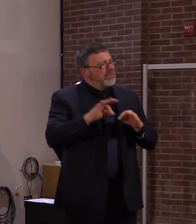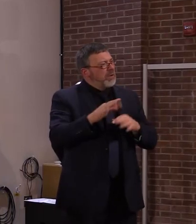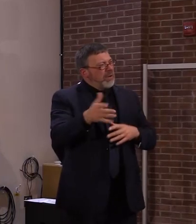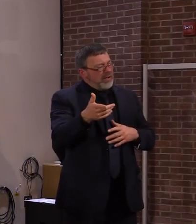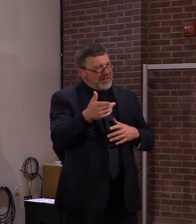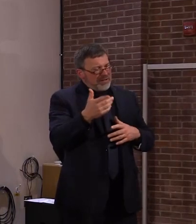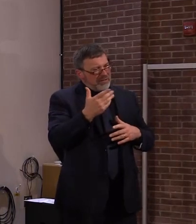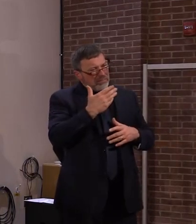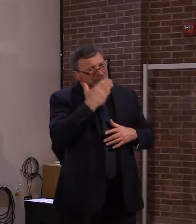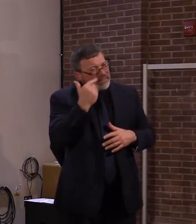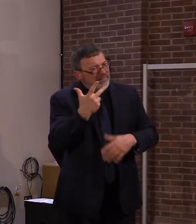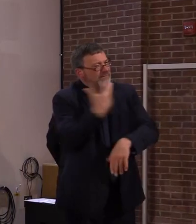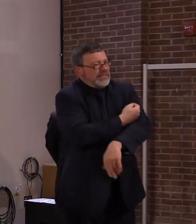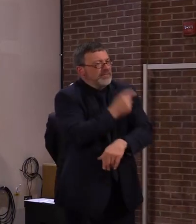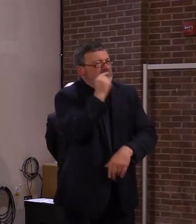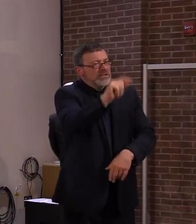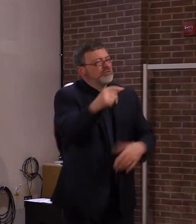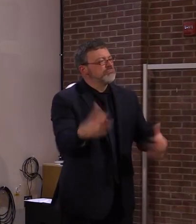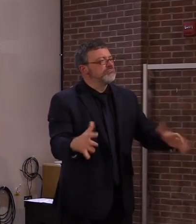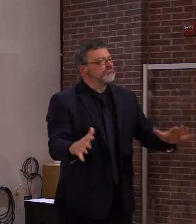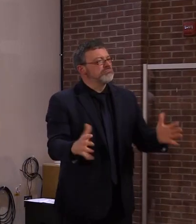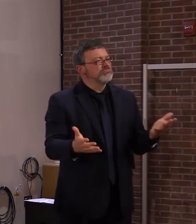All right, thank you very much.